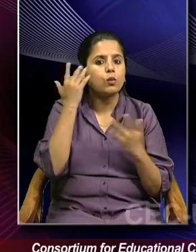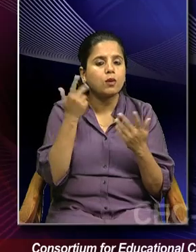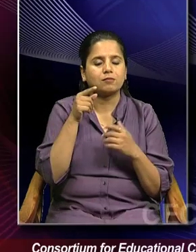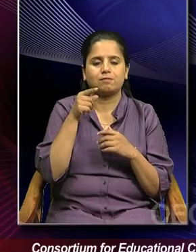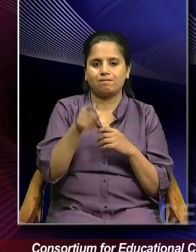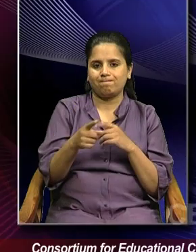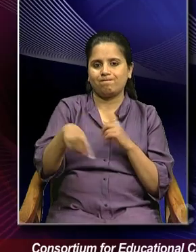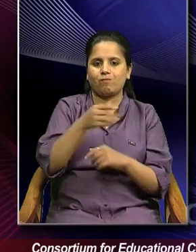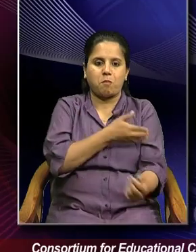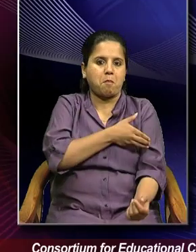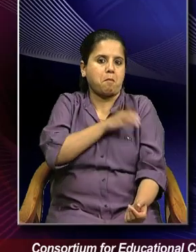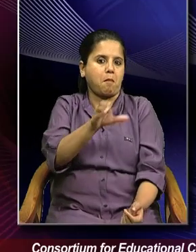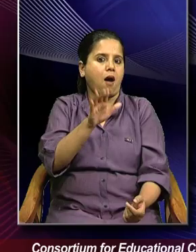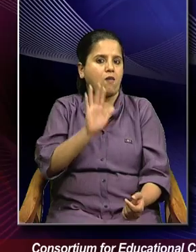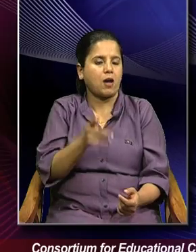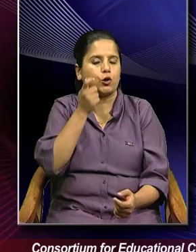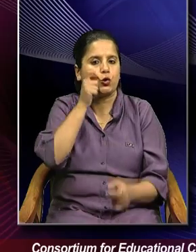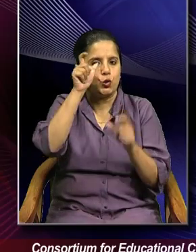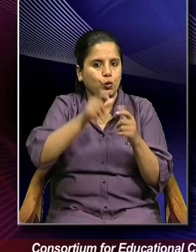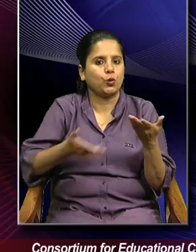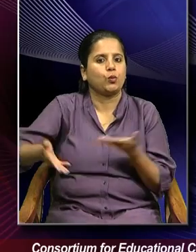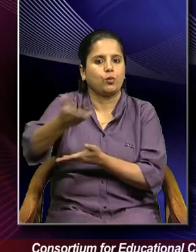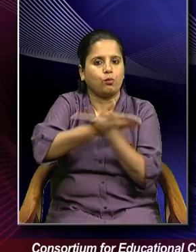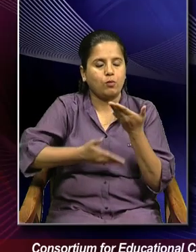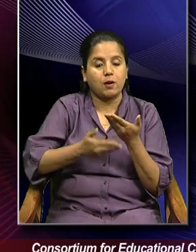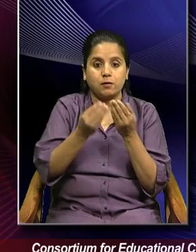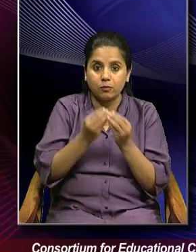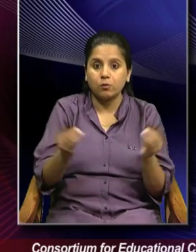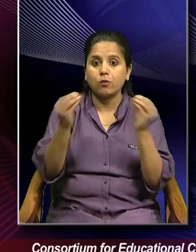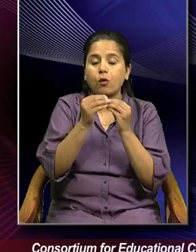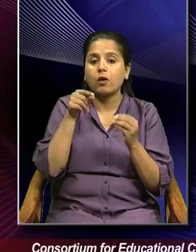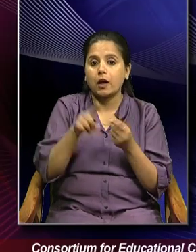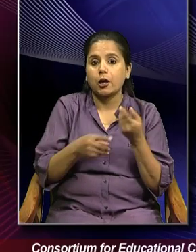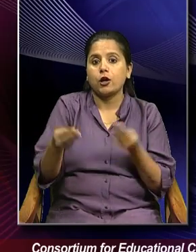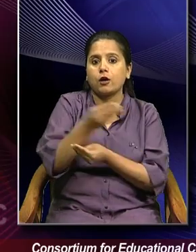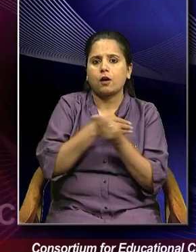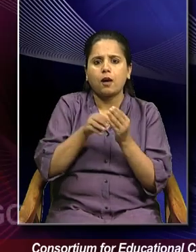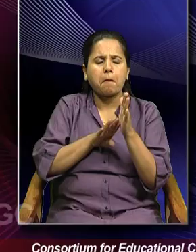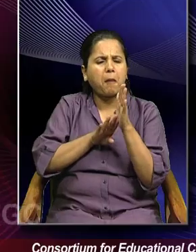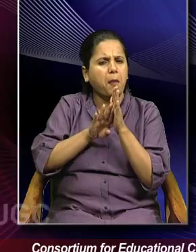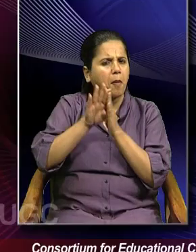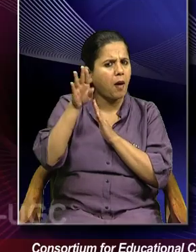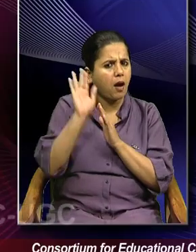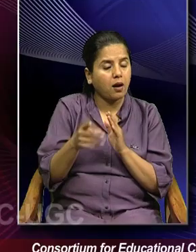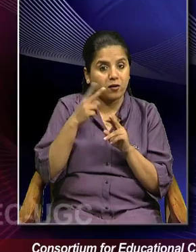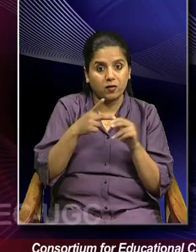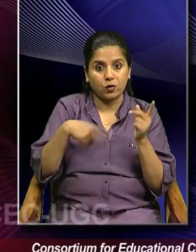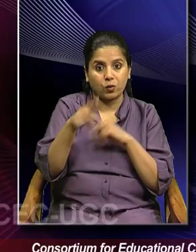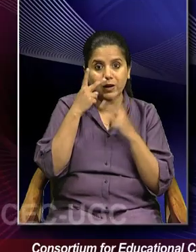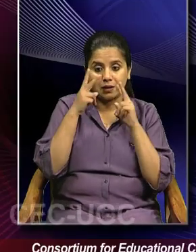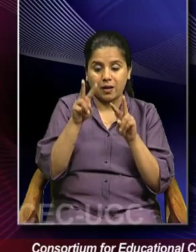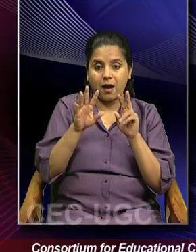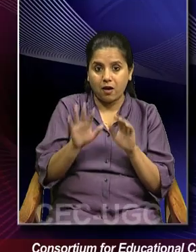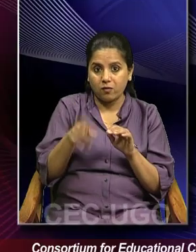it empowers humanity. Further, economies grow faster when we factor in